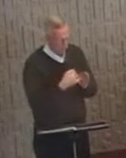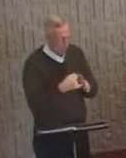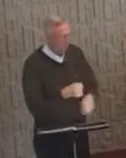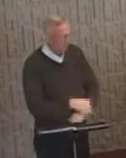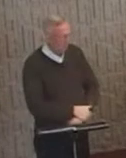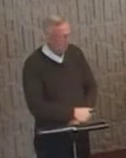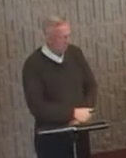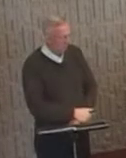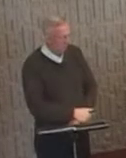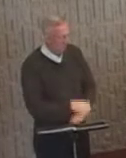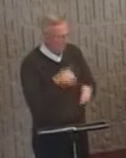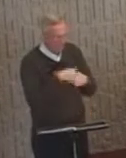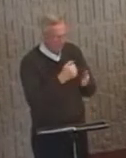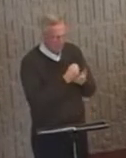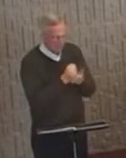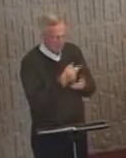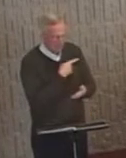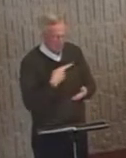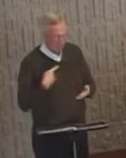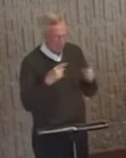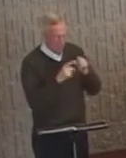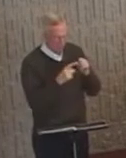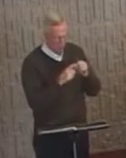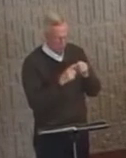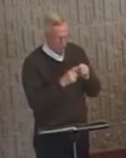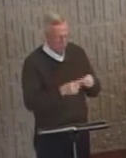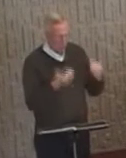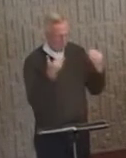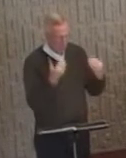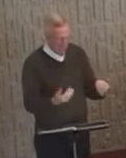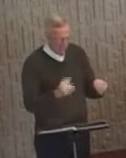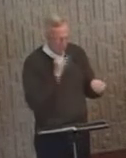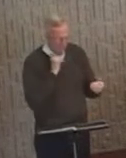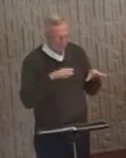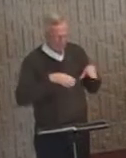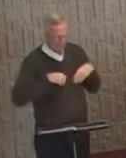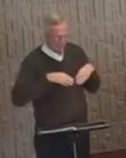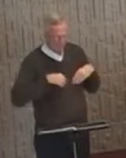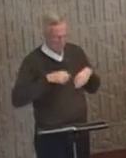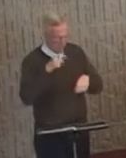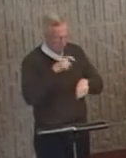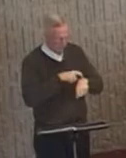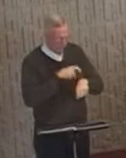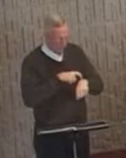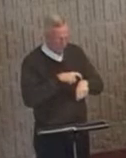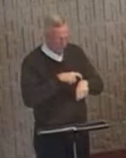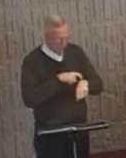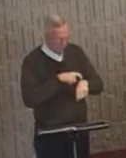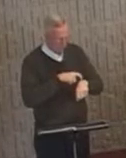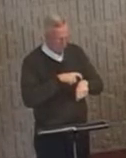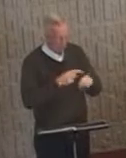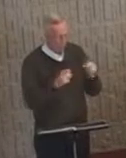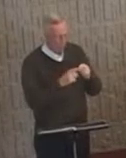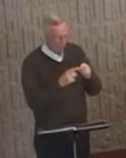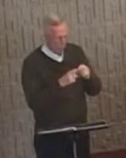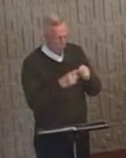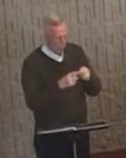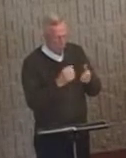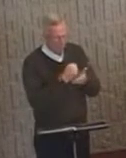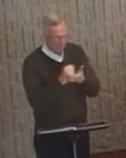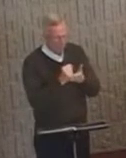In St. Paul's words, now is the acceptable time. in the words of St. Francis of